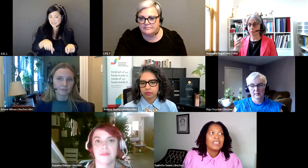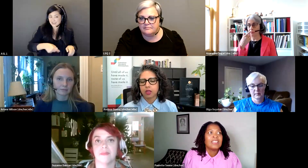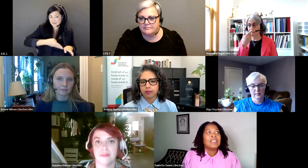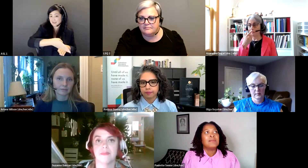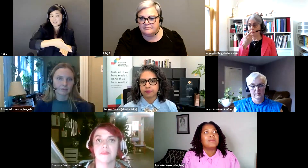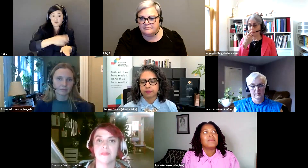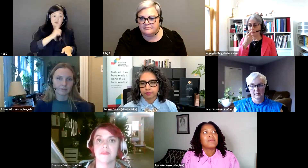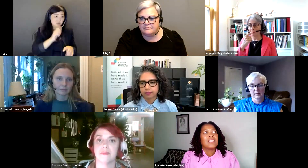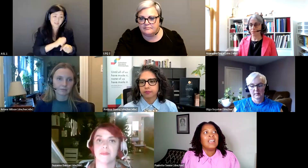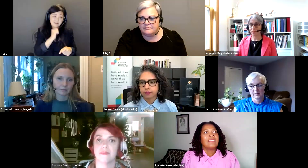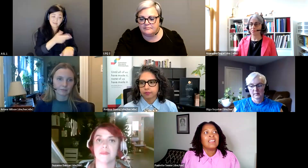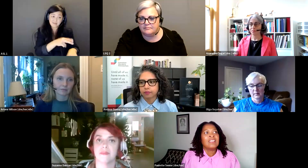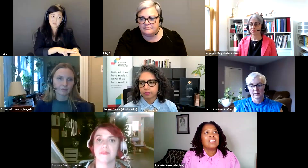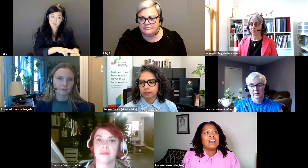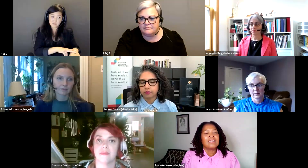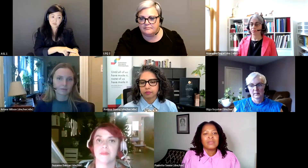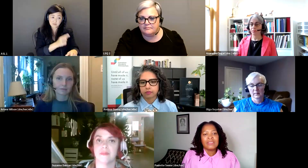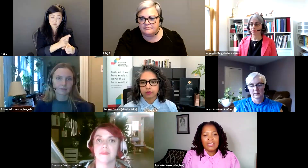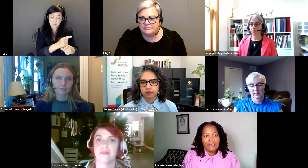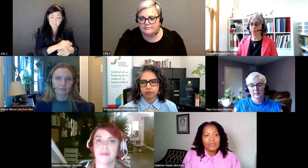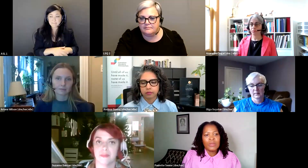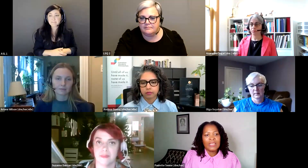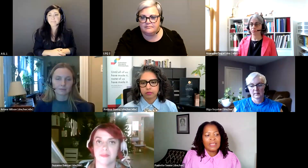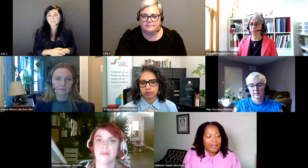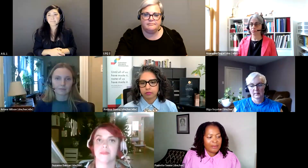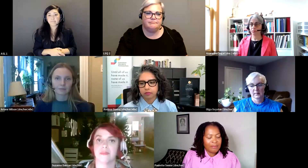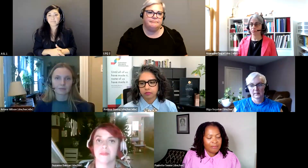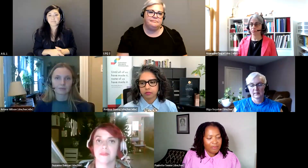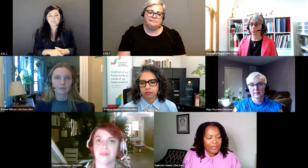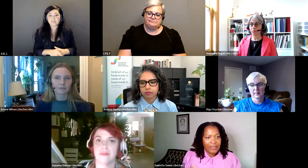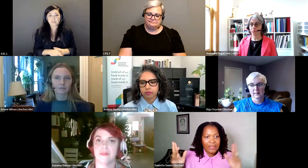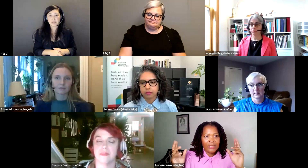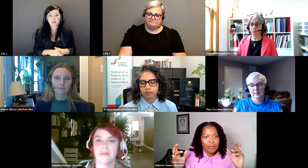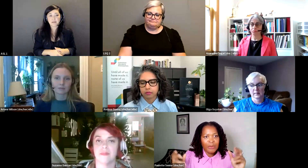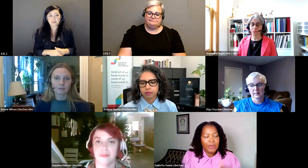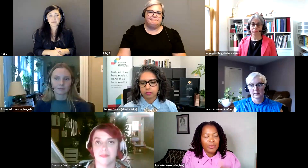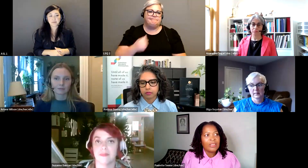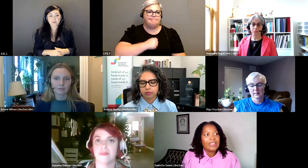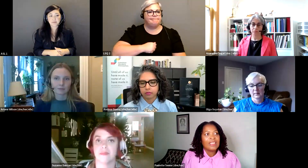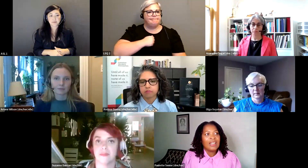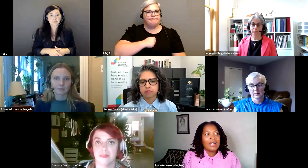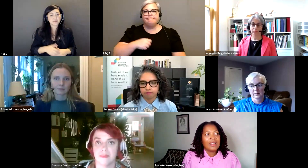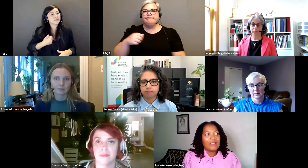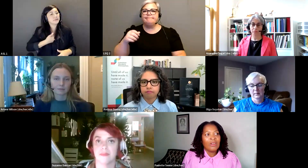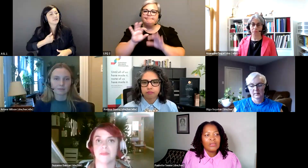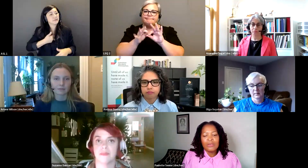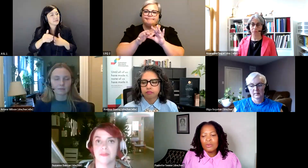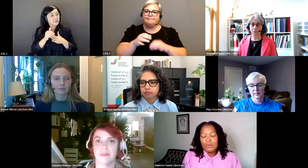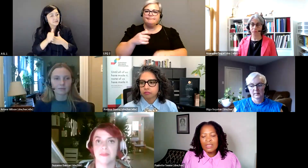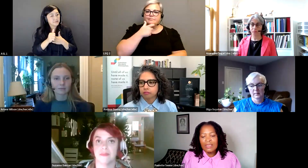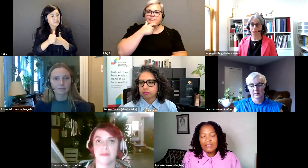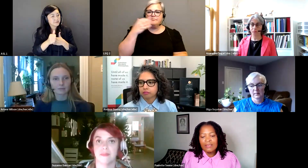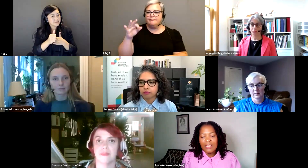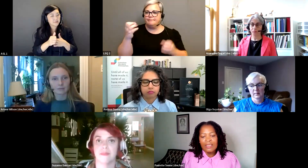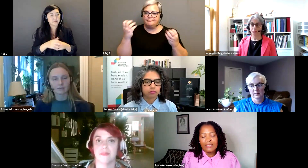norm. And then as a result, when I am leading people, I